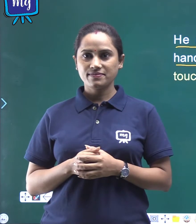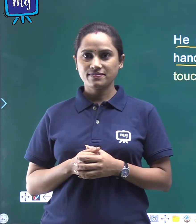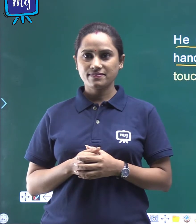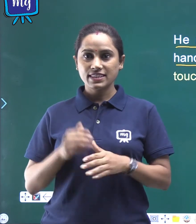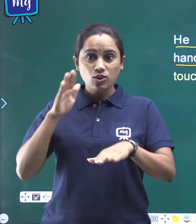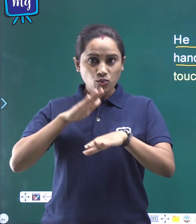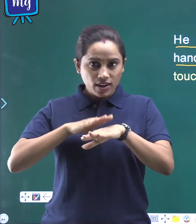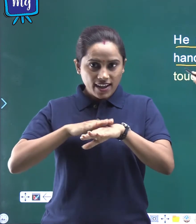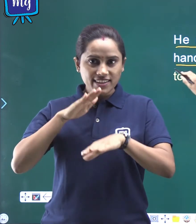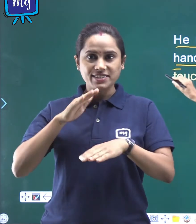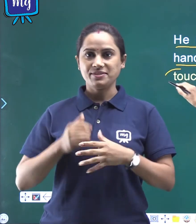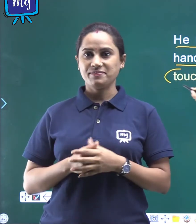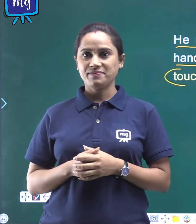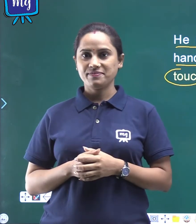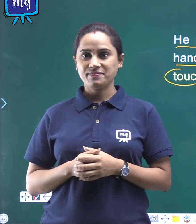to touch